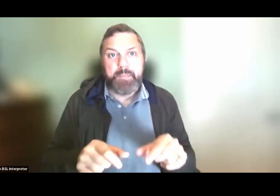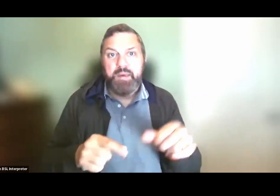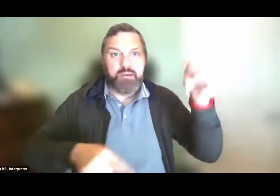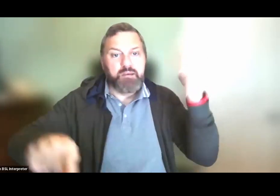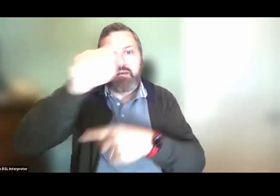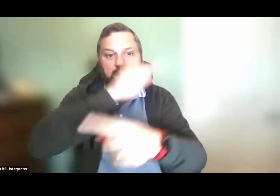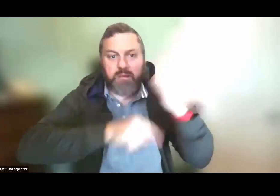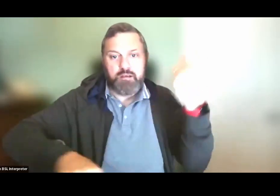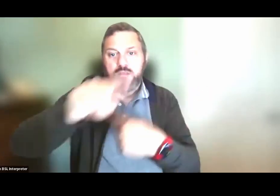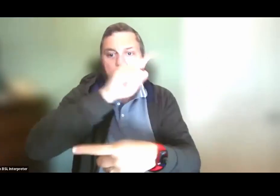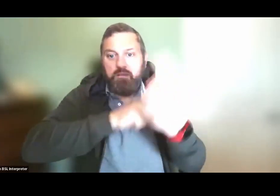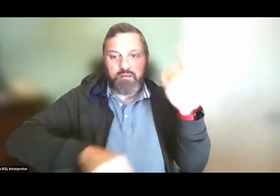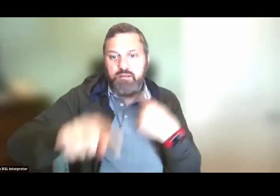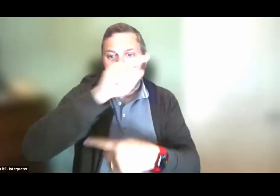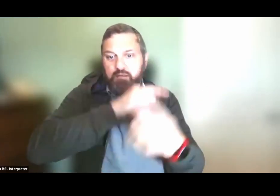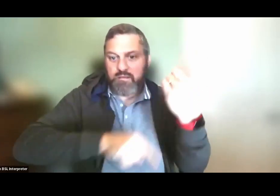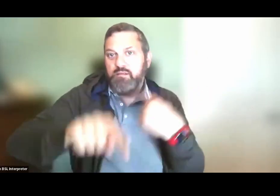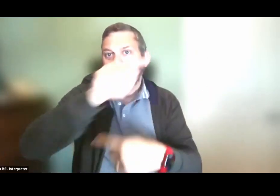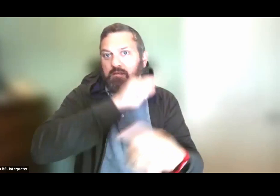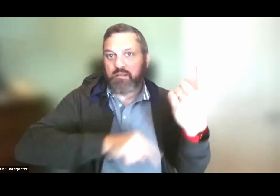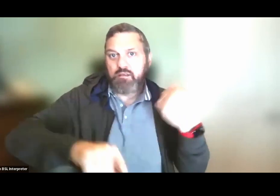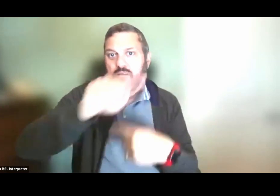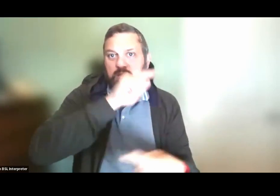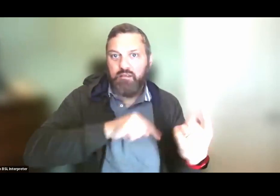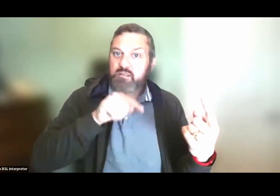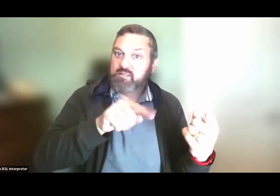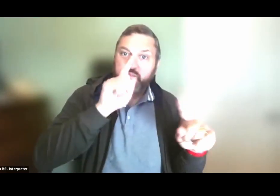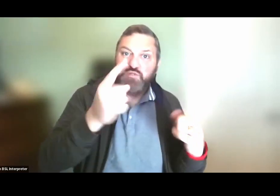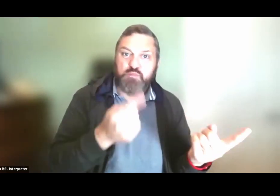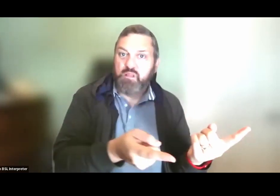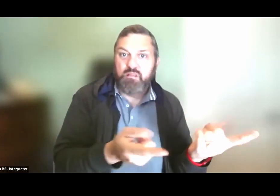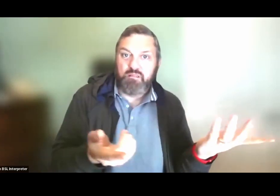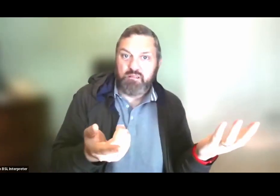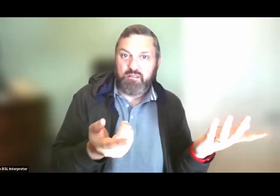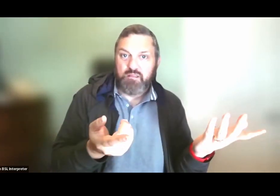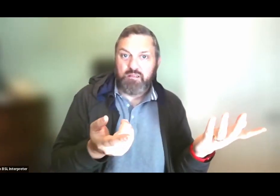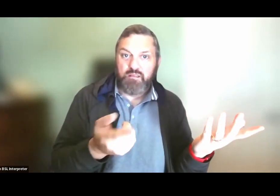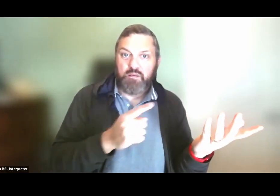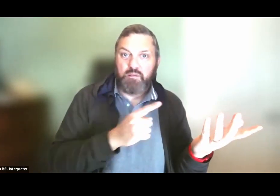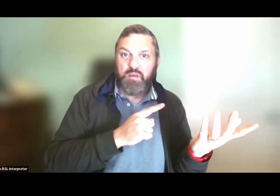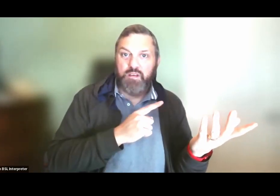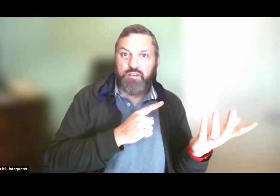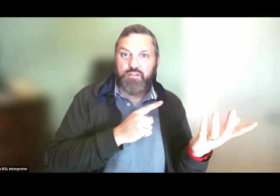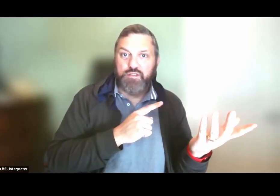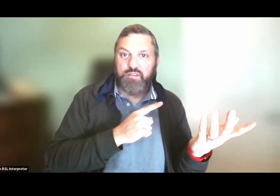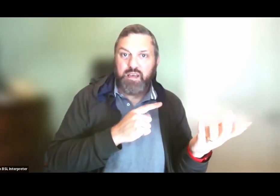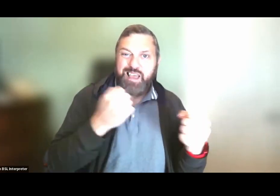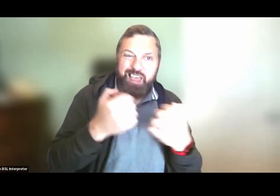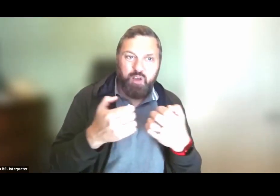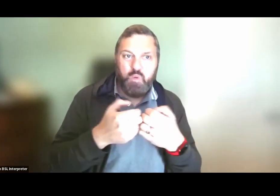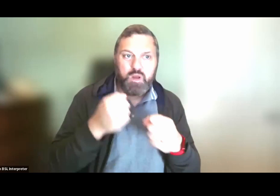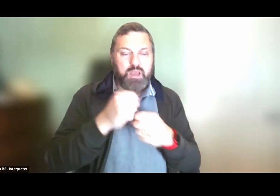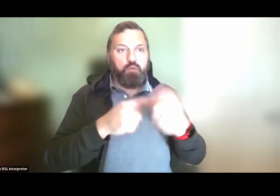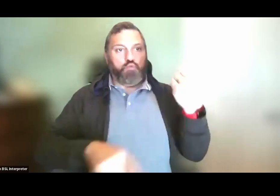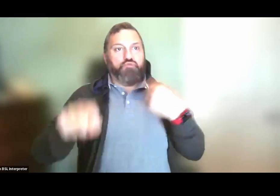plumbing that goes around and around. This is impossible. Because what does it take to make resources go round and